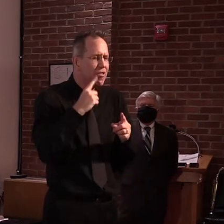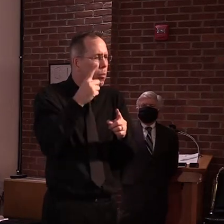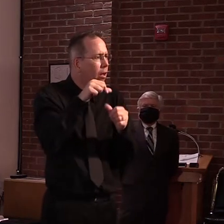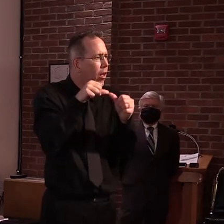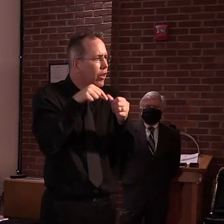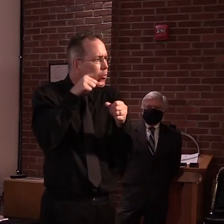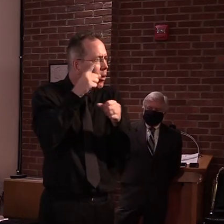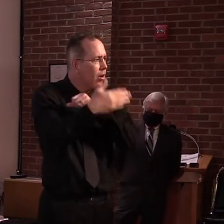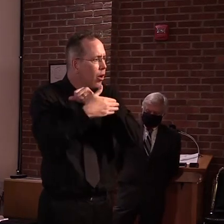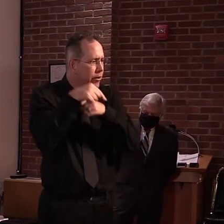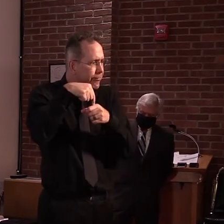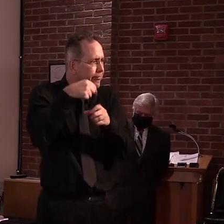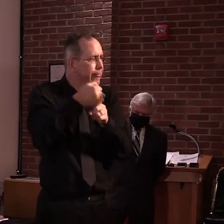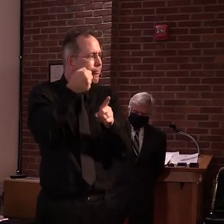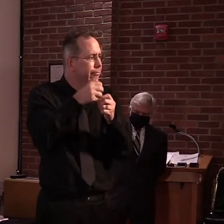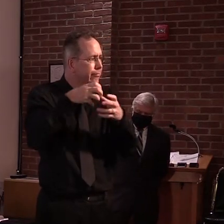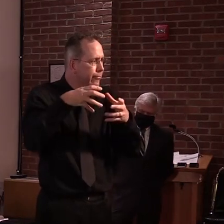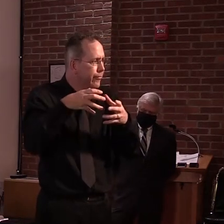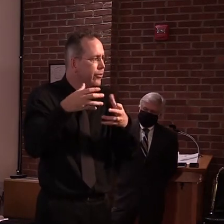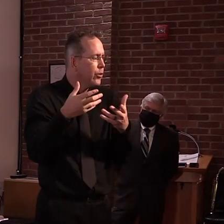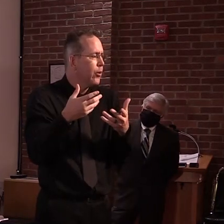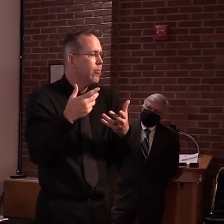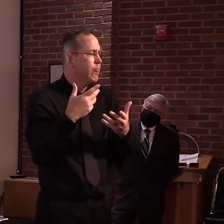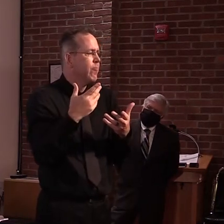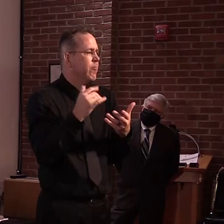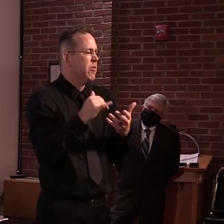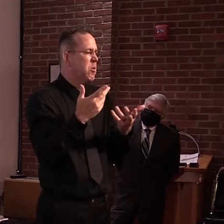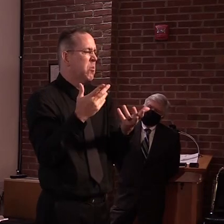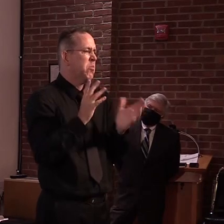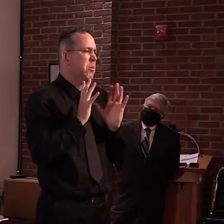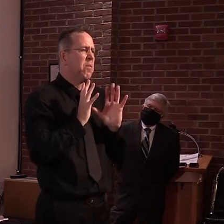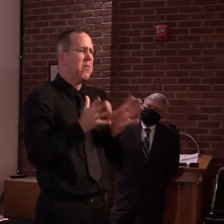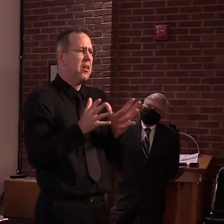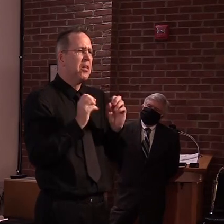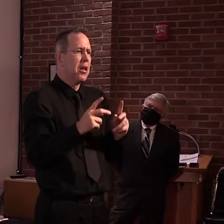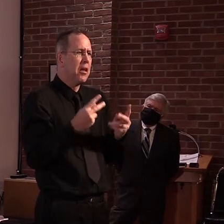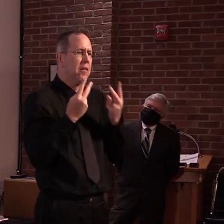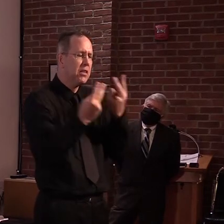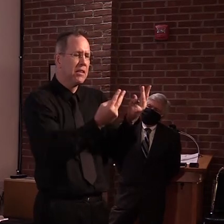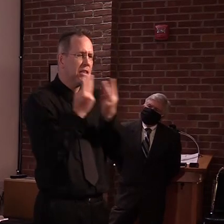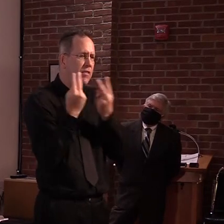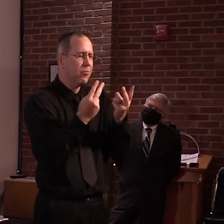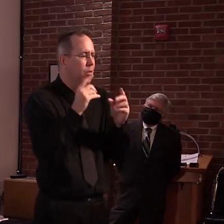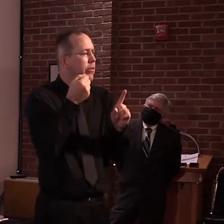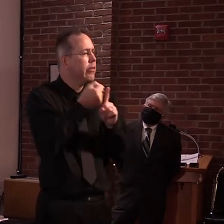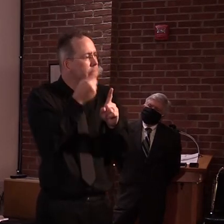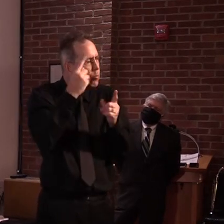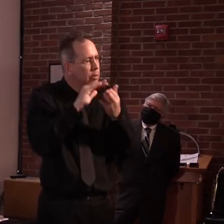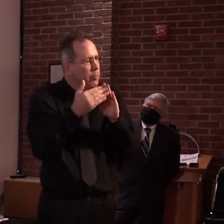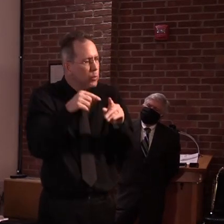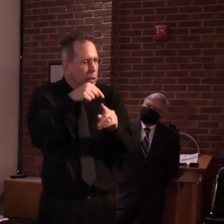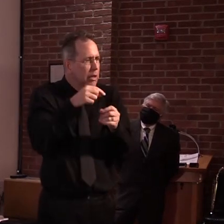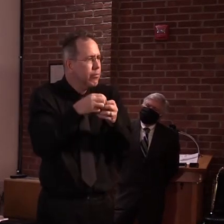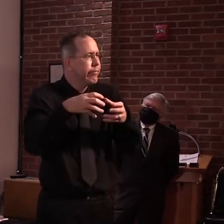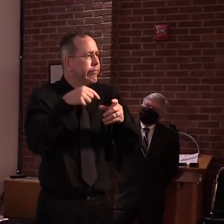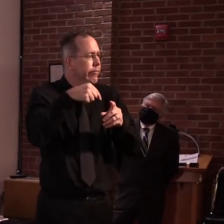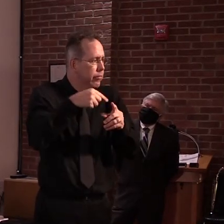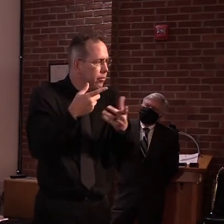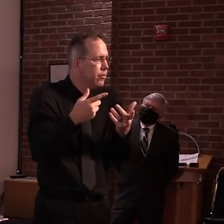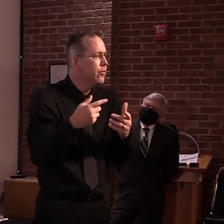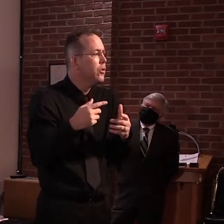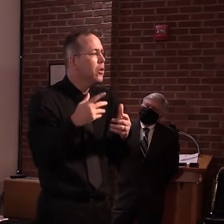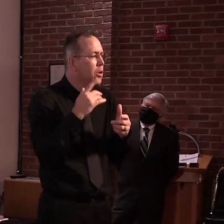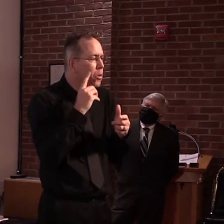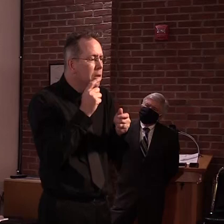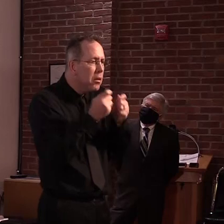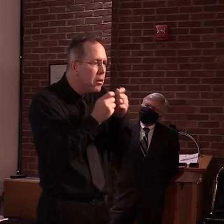necessarily applying that same metric to us. You do see a change in the map. We did change the color of Vermont so that there is a difference when a state goes, or when a